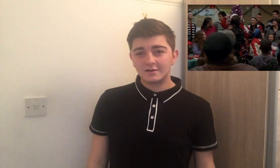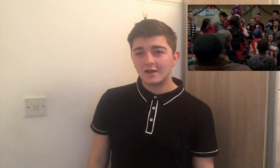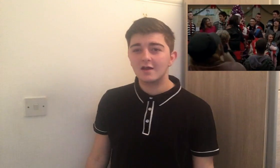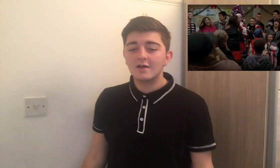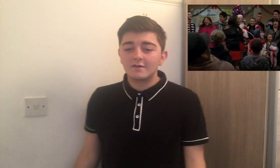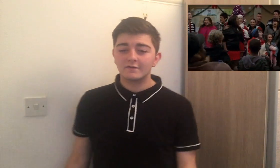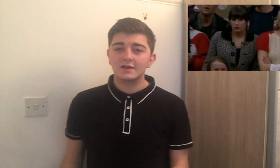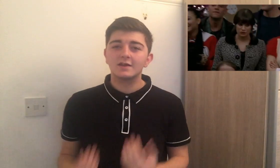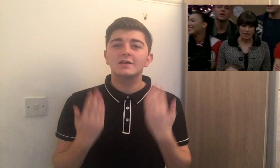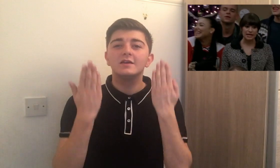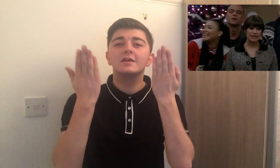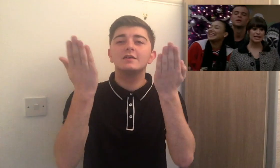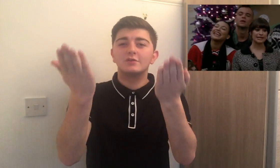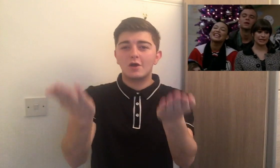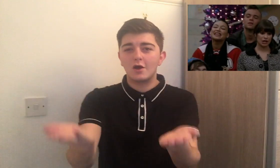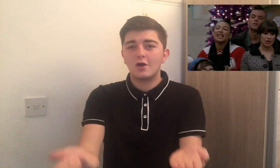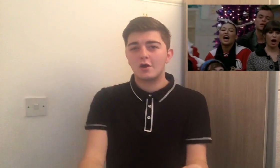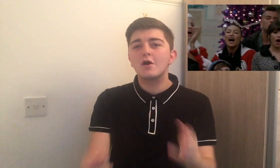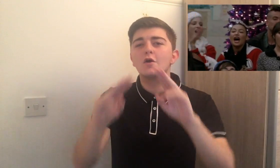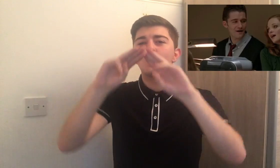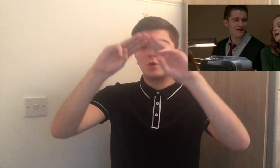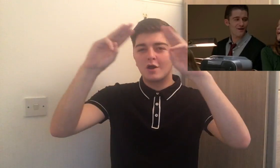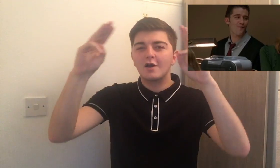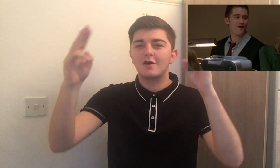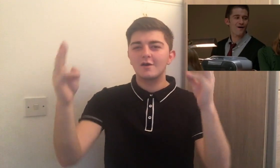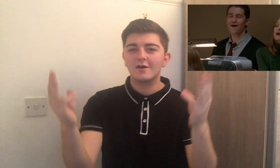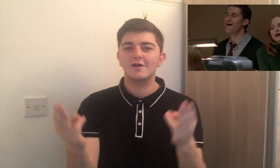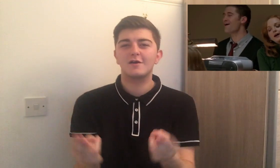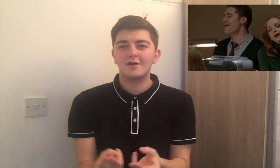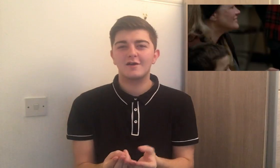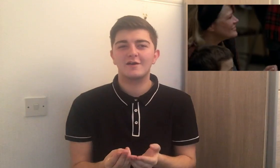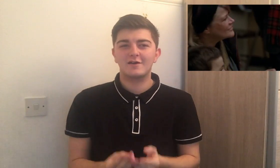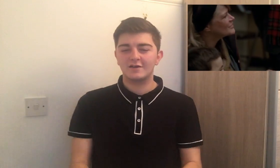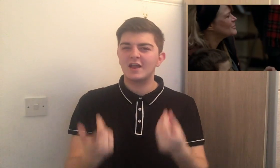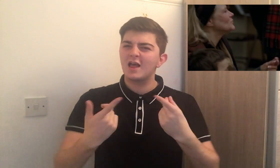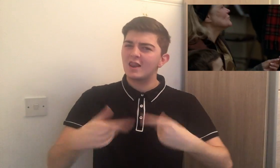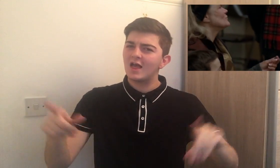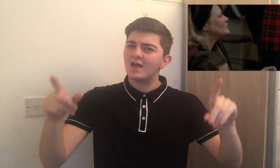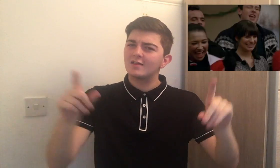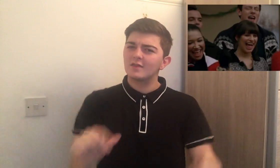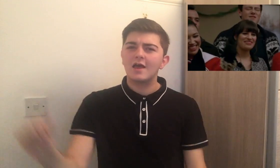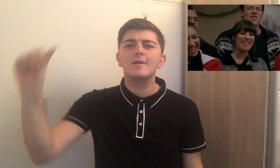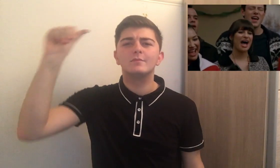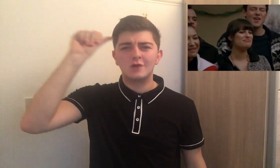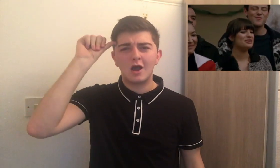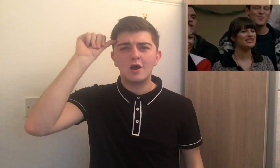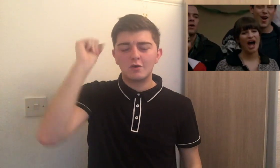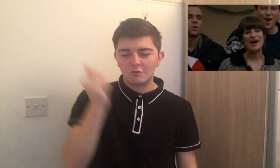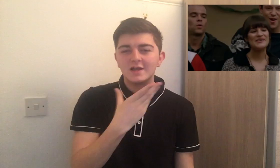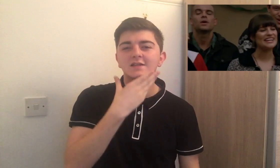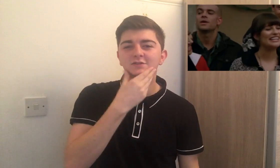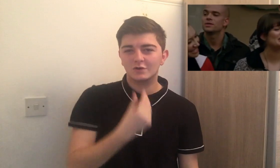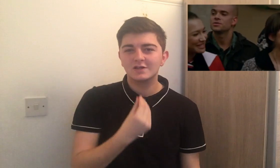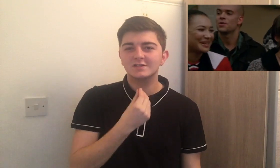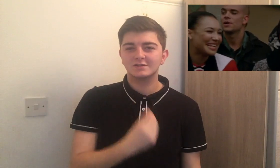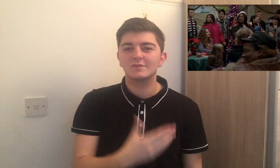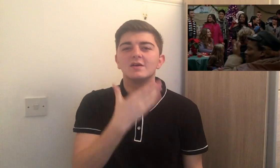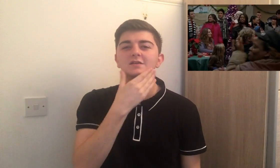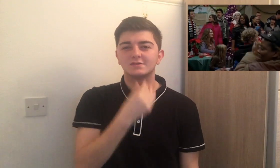Feed the world Let them know it's Christmas